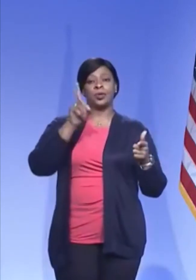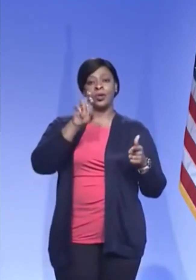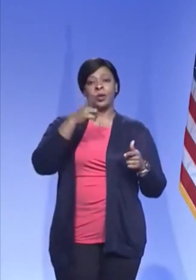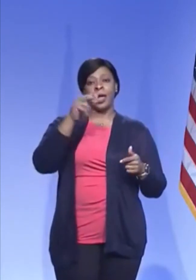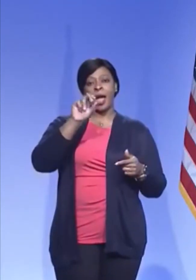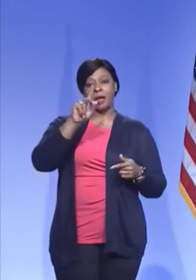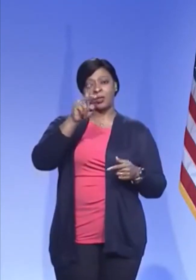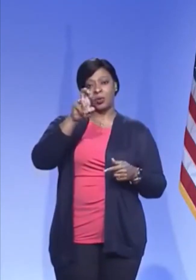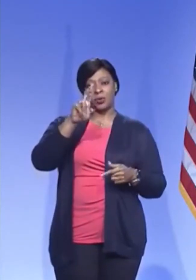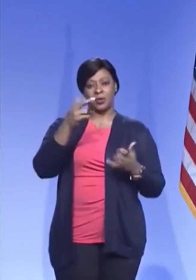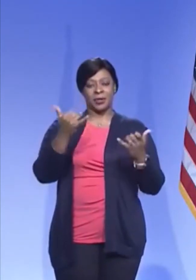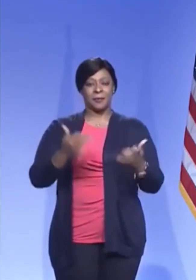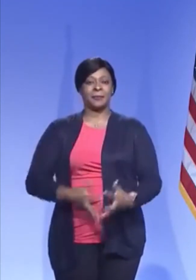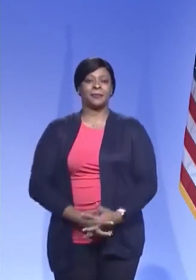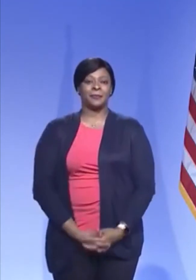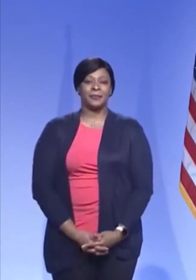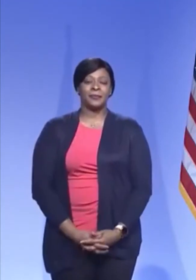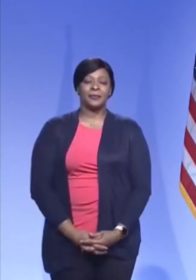Haushalter.